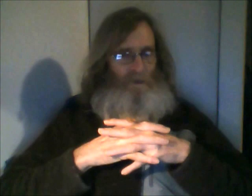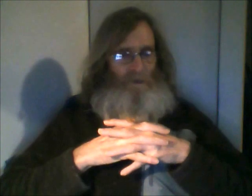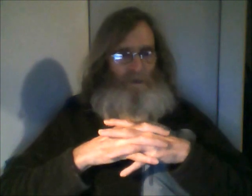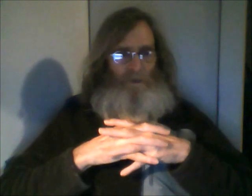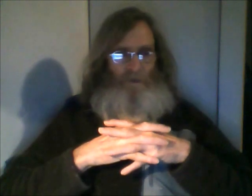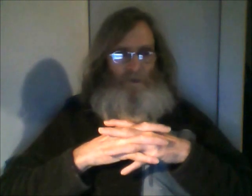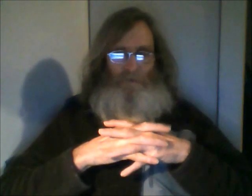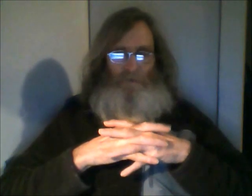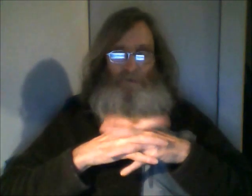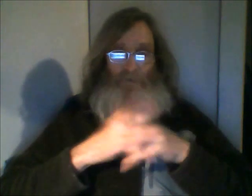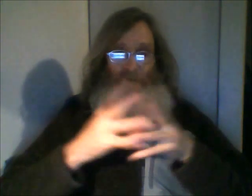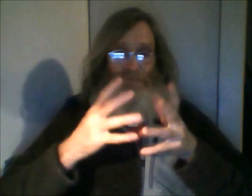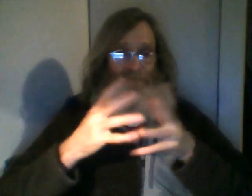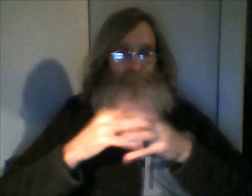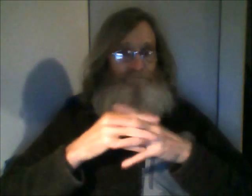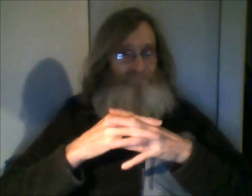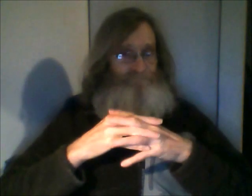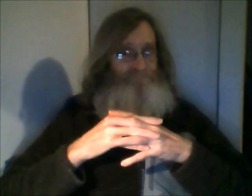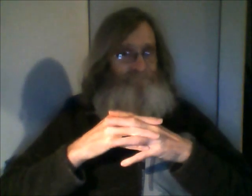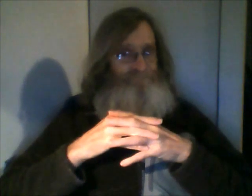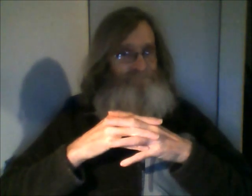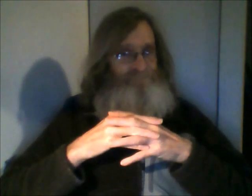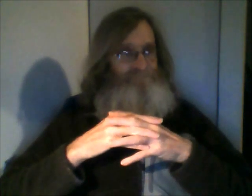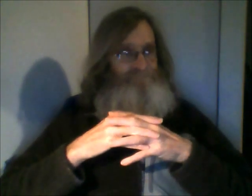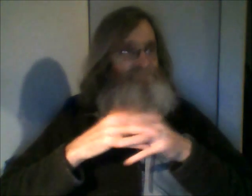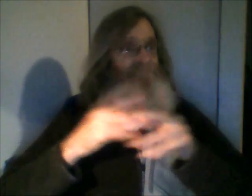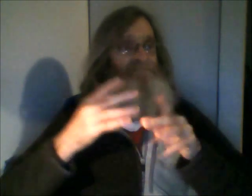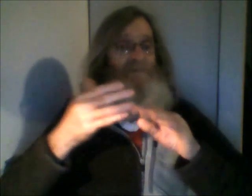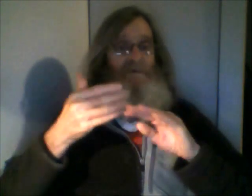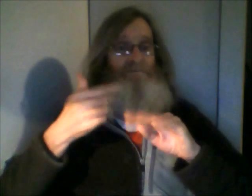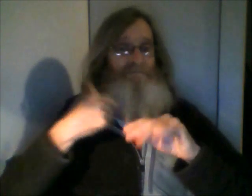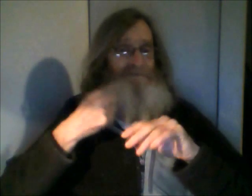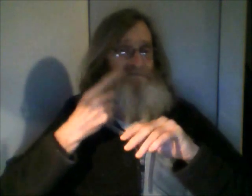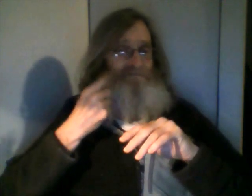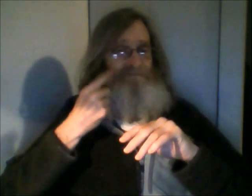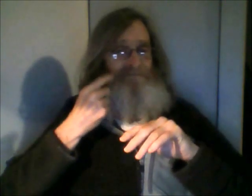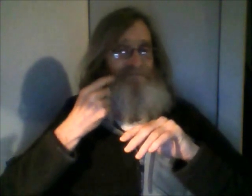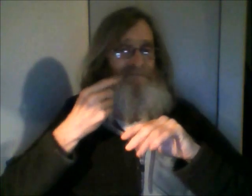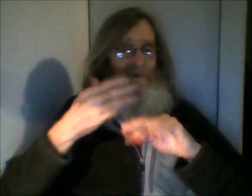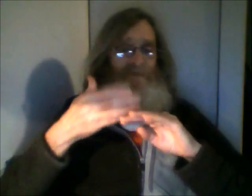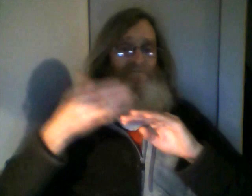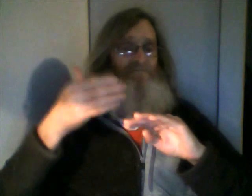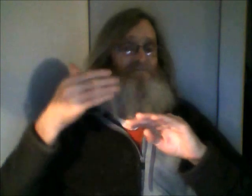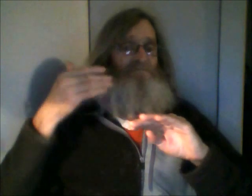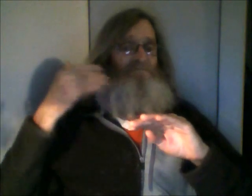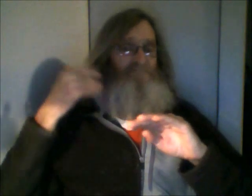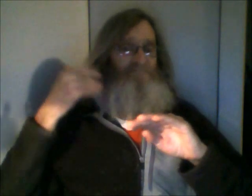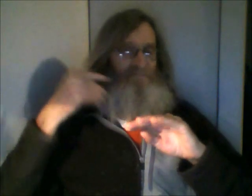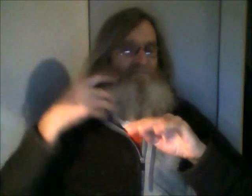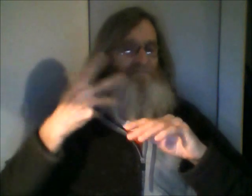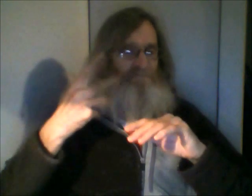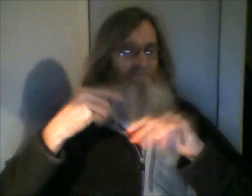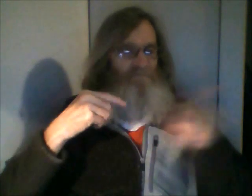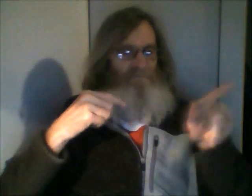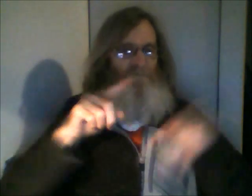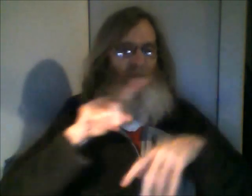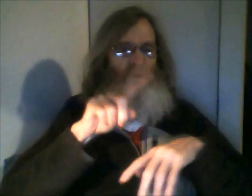In this setup, an automated machine collects the donor's blood and separates it according to which blood product they need.